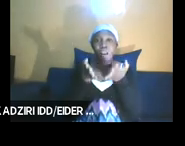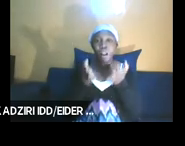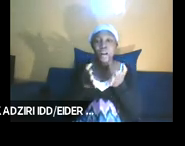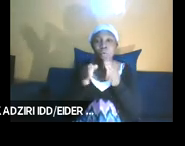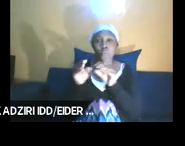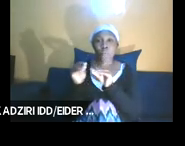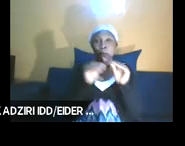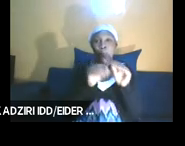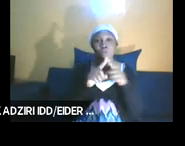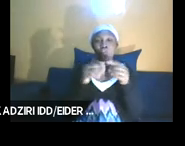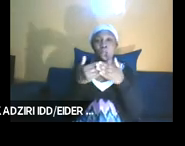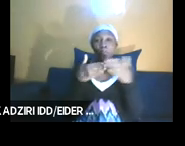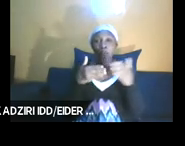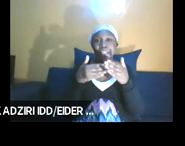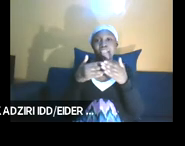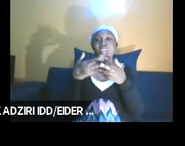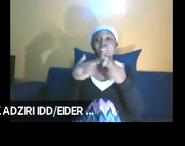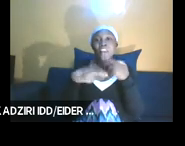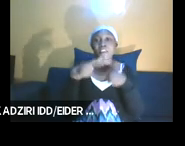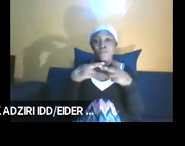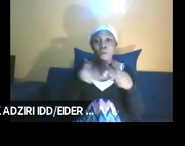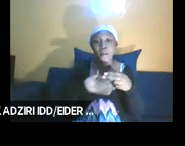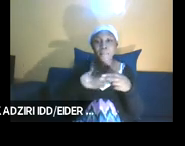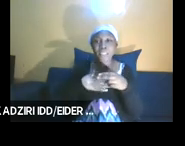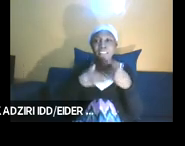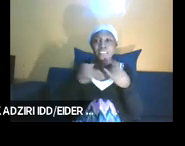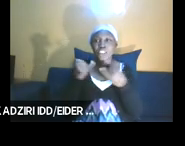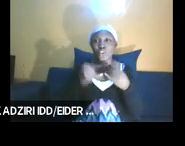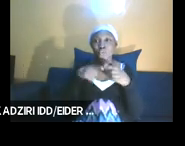pre-review. Please introduce yourself, Daniella.